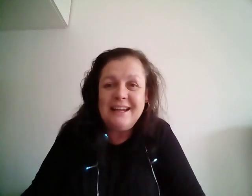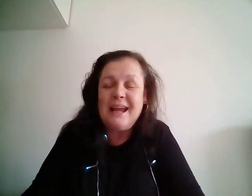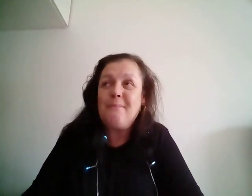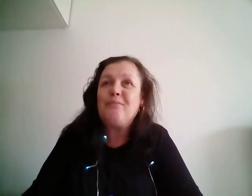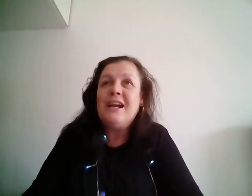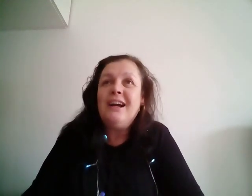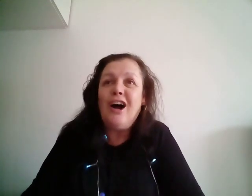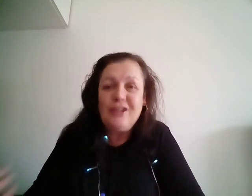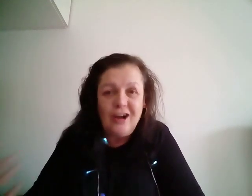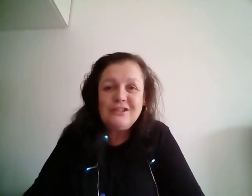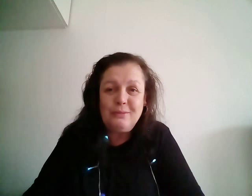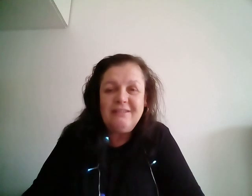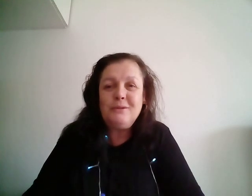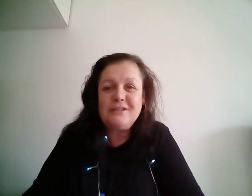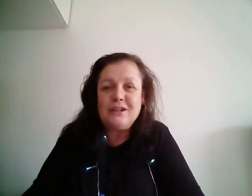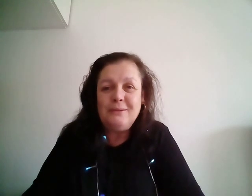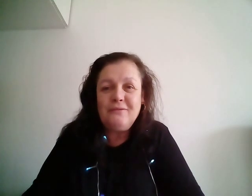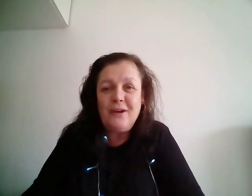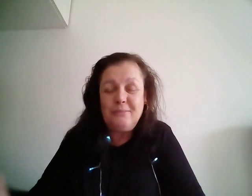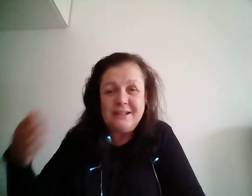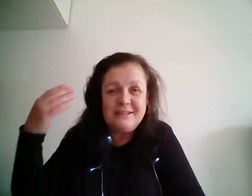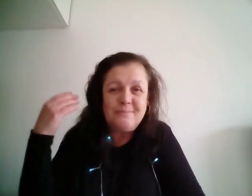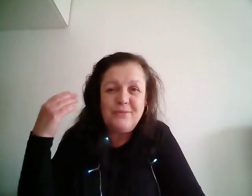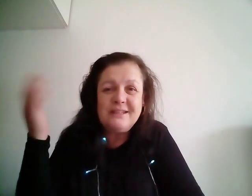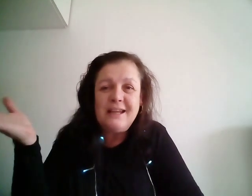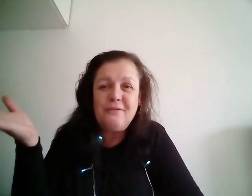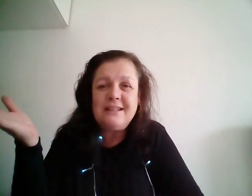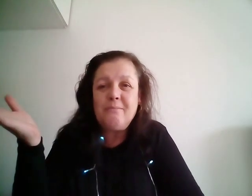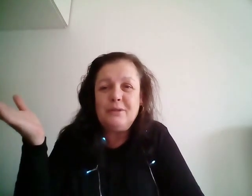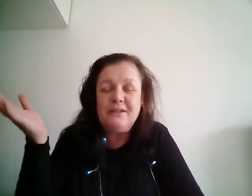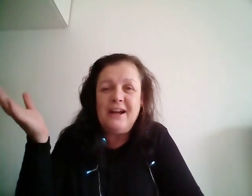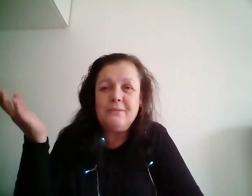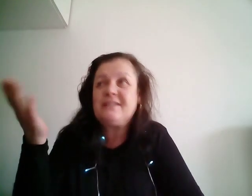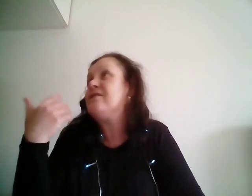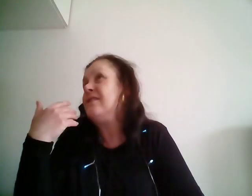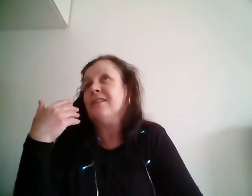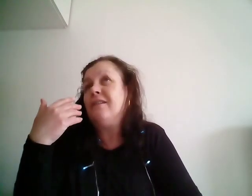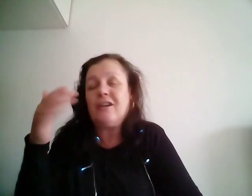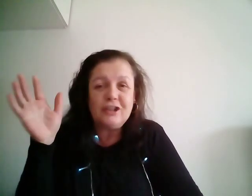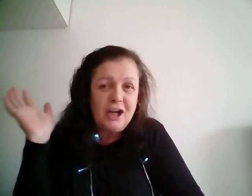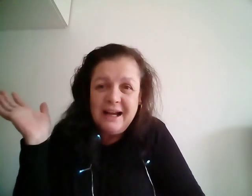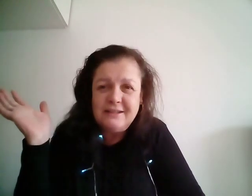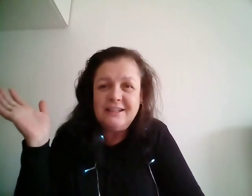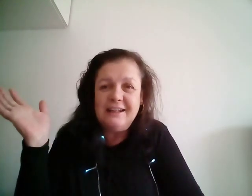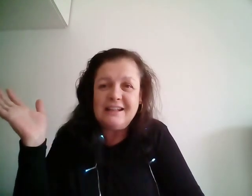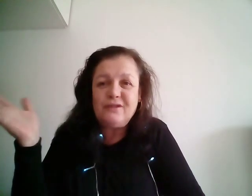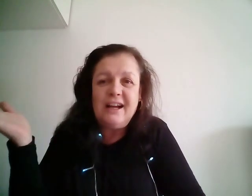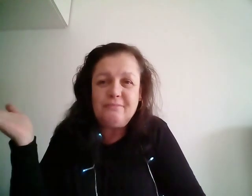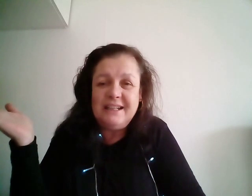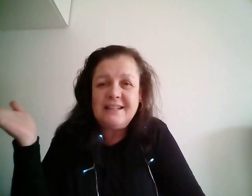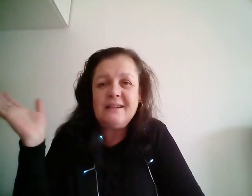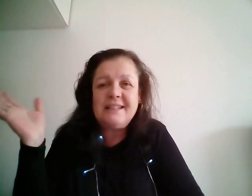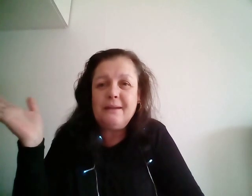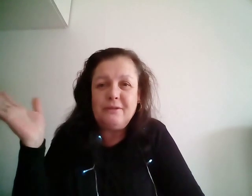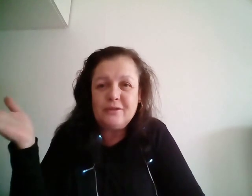okay? But I got where he was coming from because... say, for example, if I was, I don't know, I could go out in the next 5 minutes outside my front